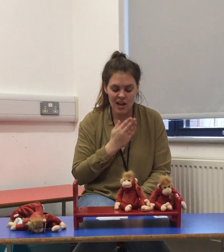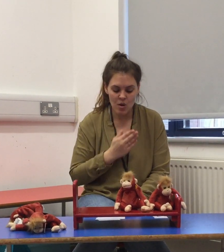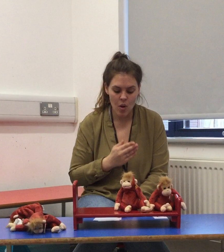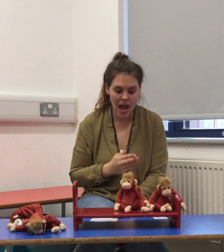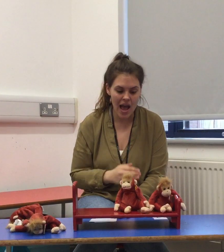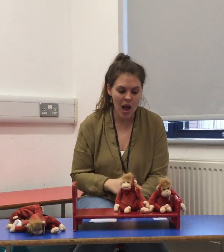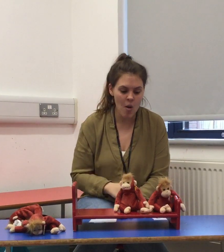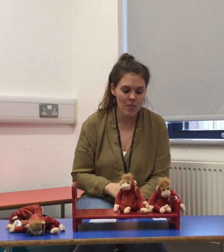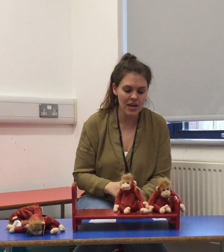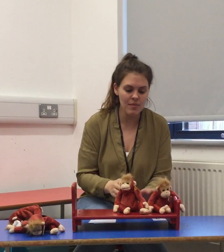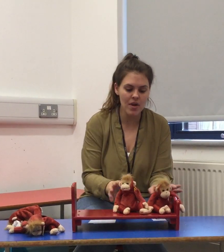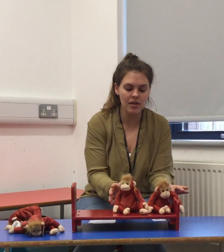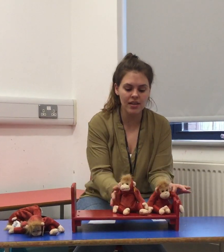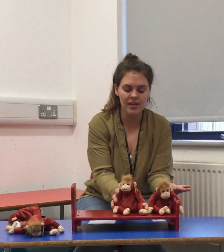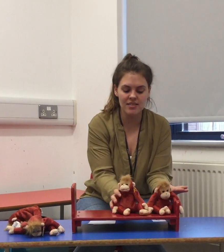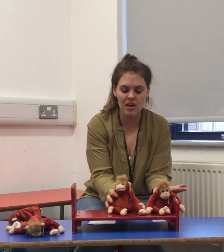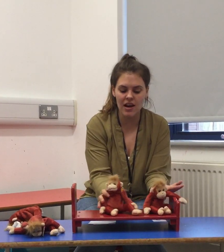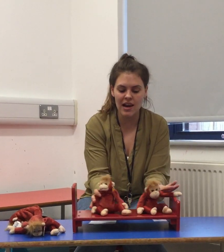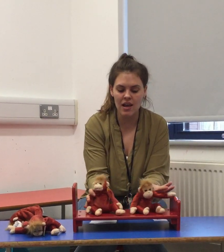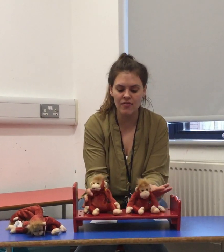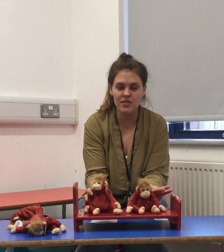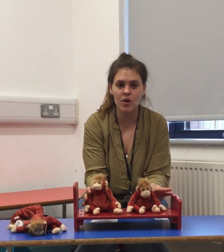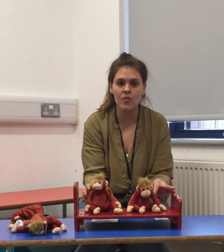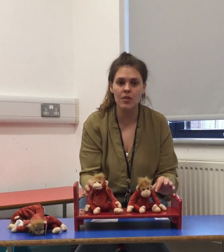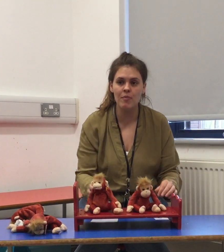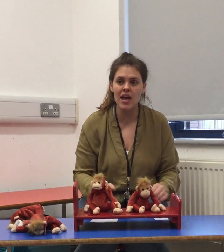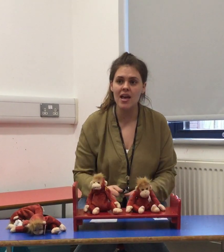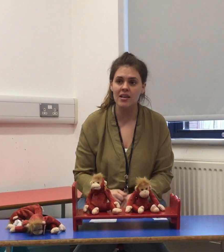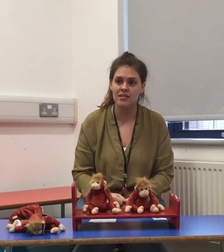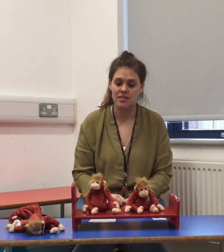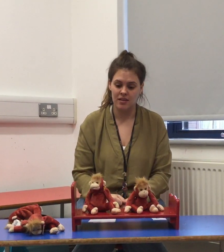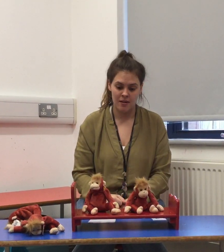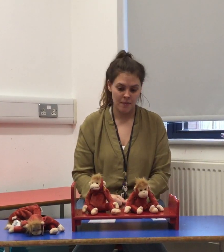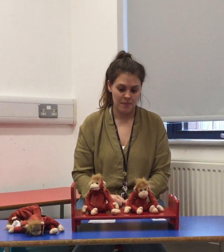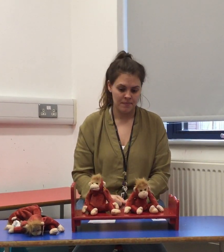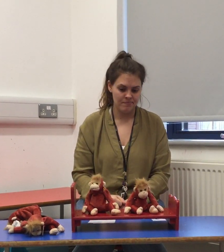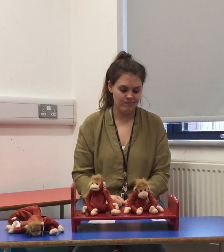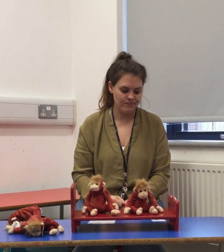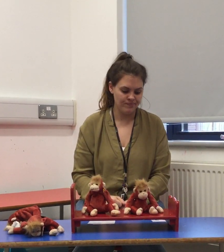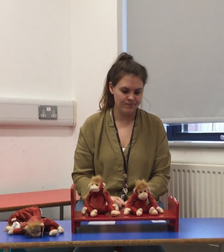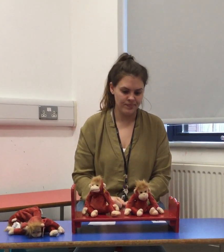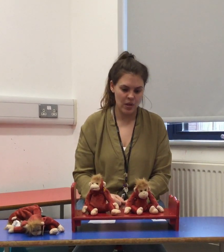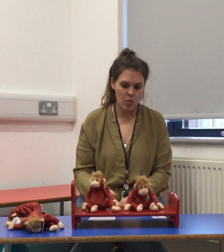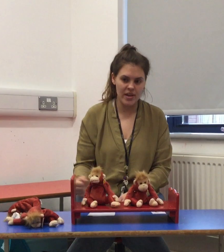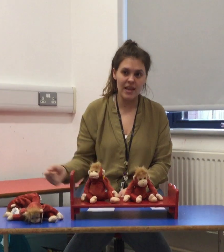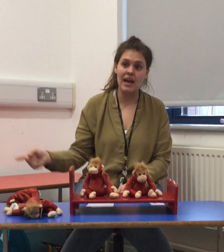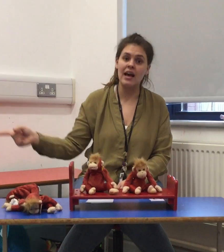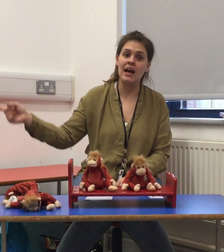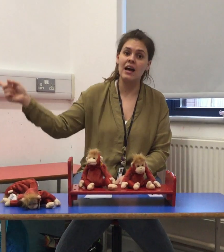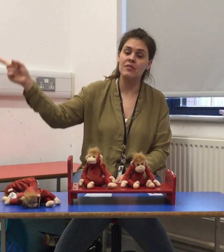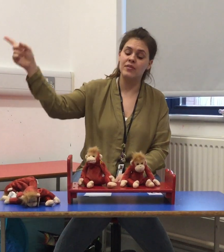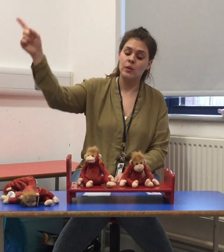Wow, how many monkeys are left on the bed? We have